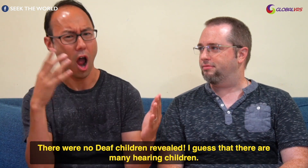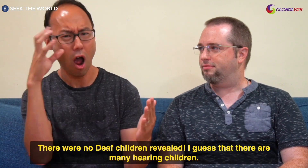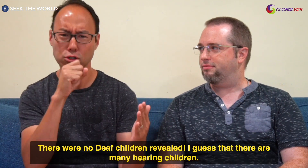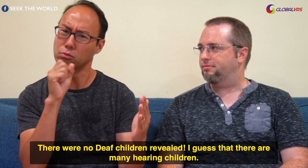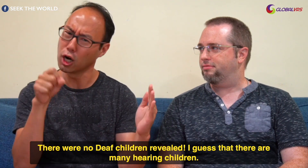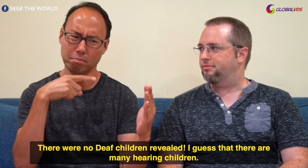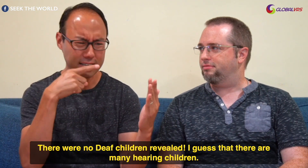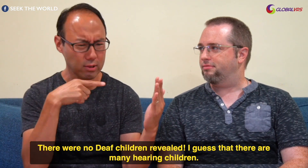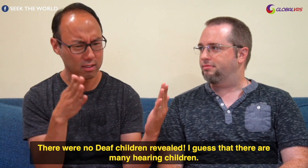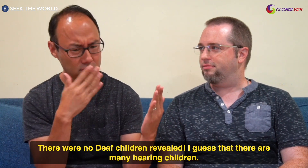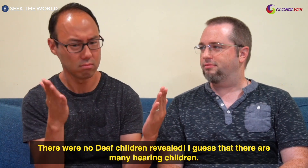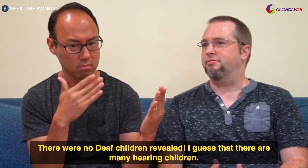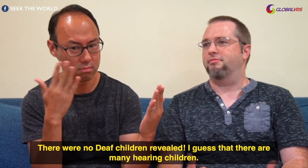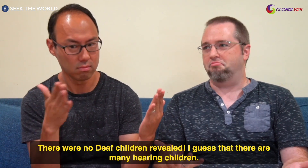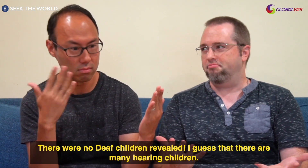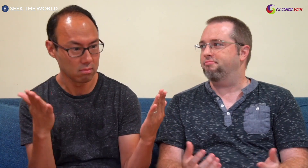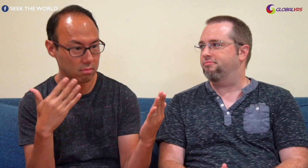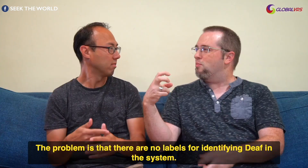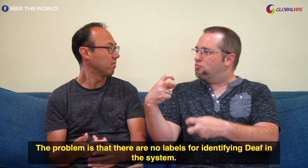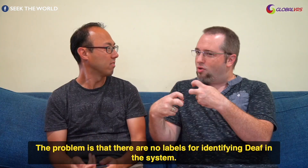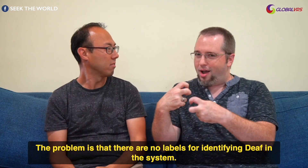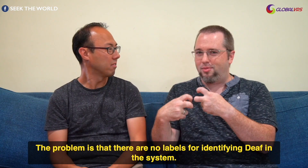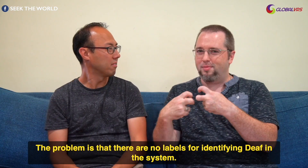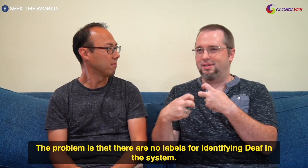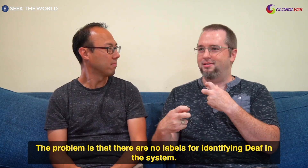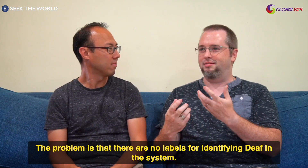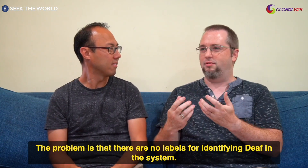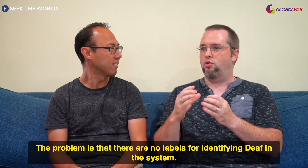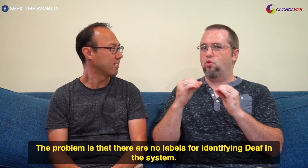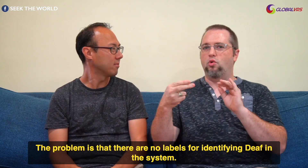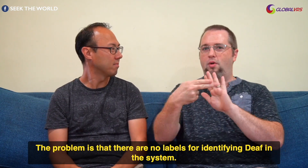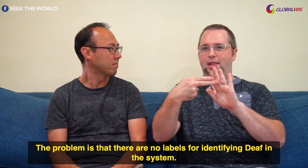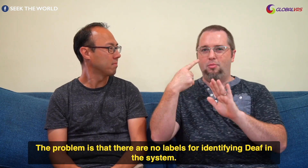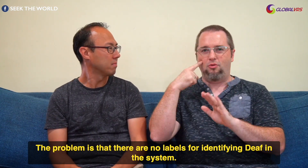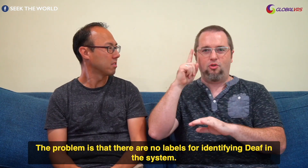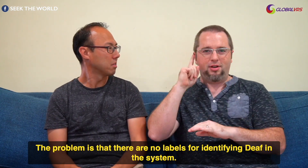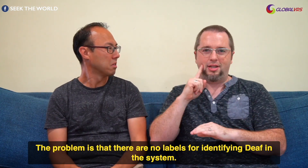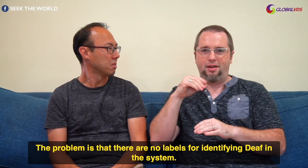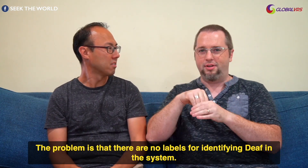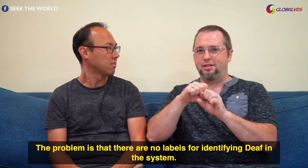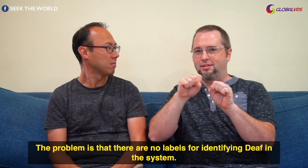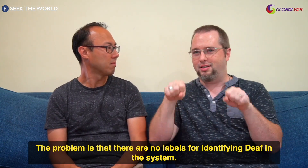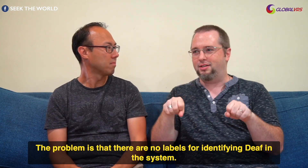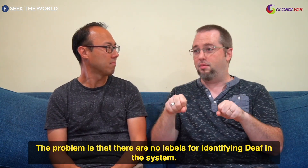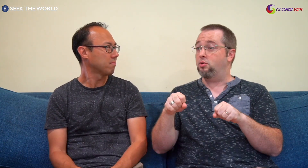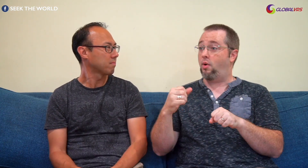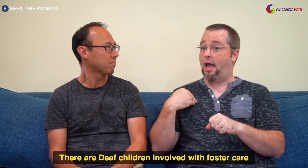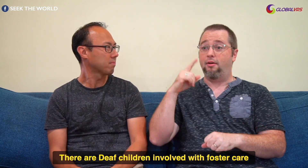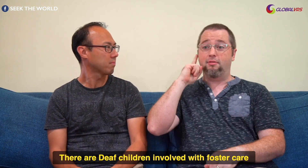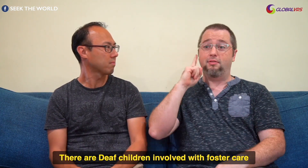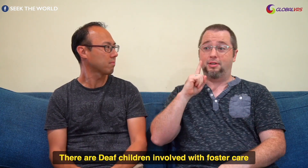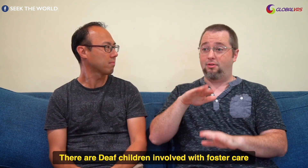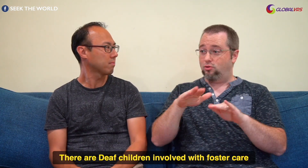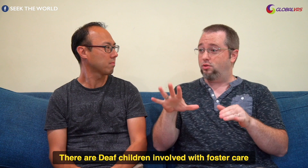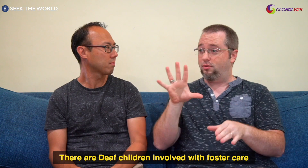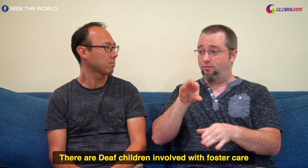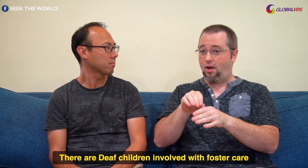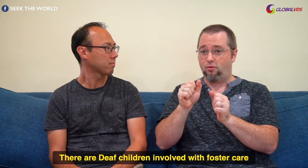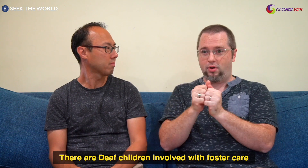identified as being deaf. We assumed that they were all hearing. The problem is there is no labels for identifying deaf in the system. Sure, there are